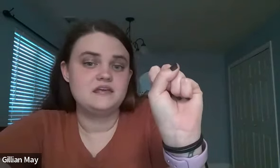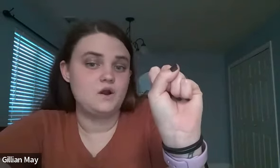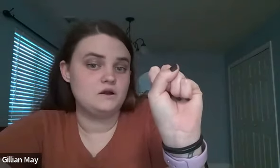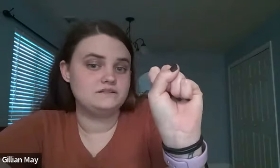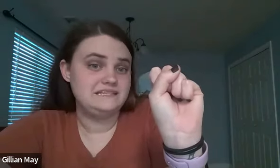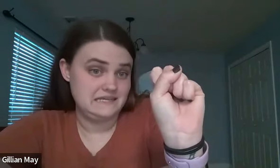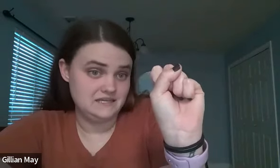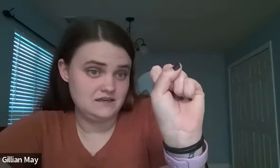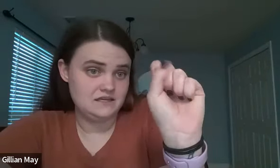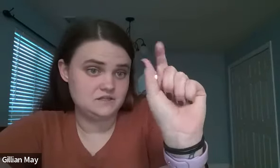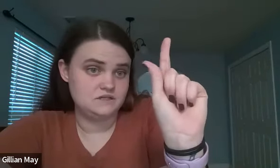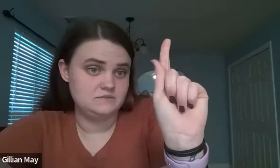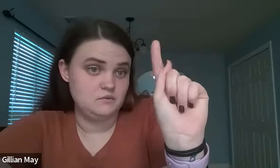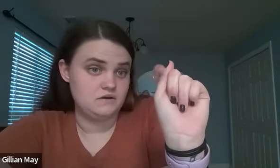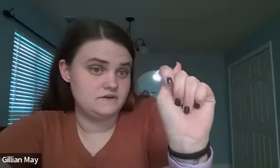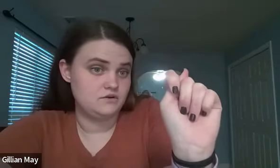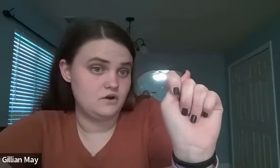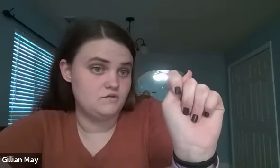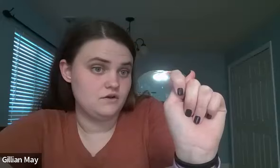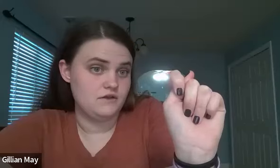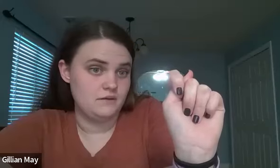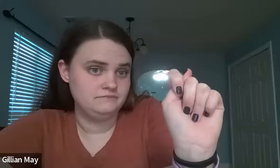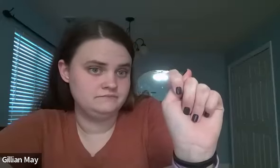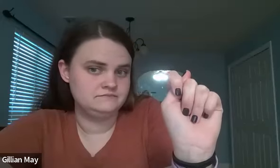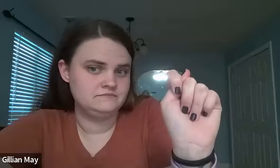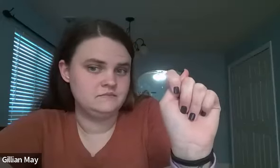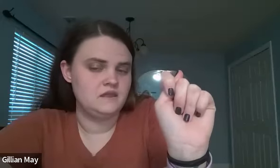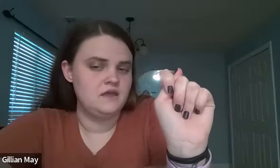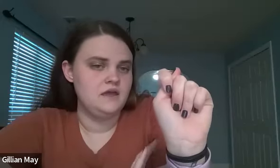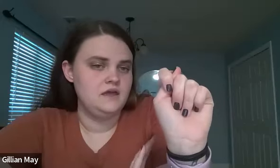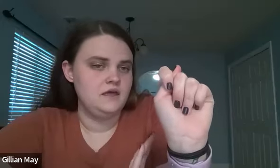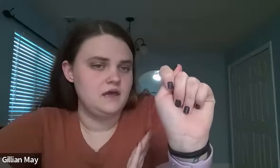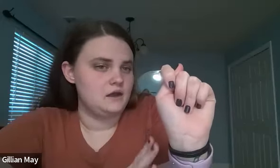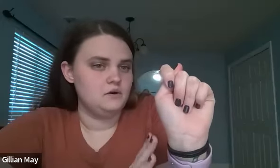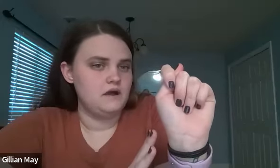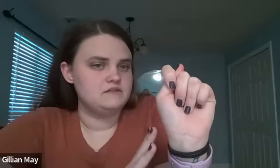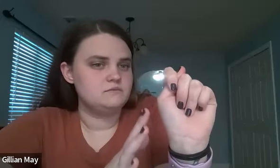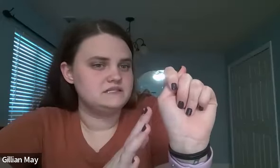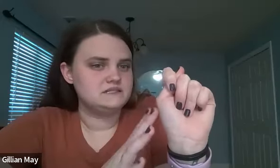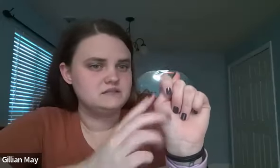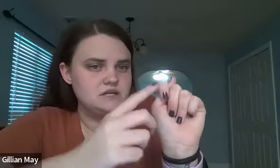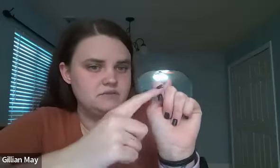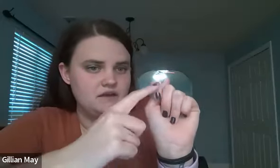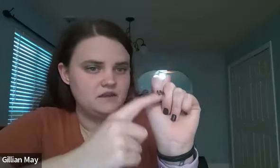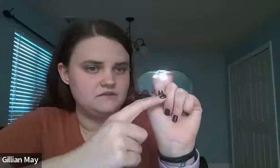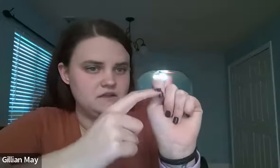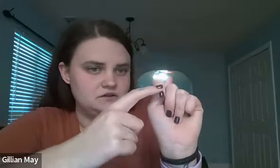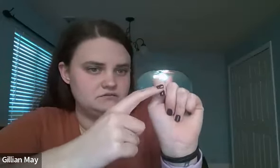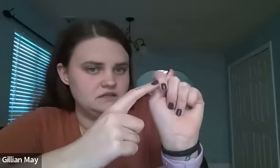Then our T is going to be 1 finger over our thumb. I don't know why this one makes sense to me, but I think of the letter, it's